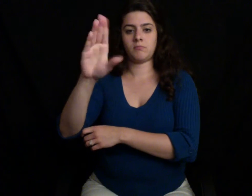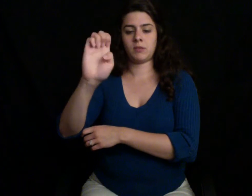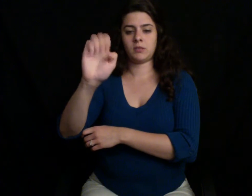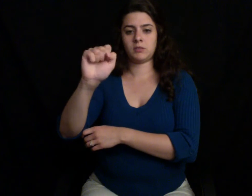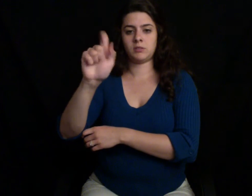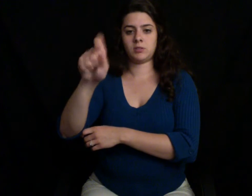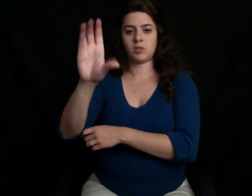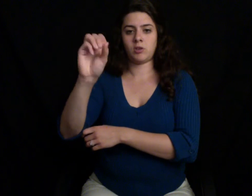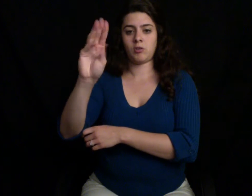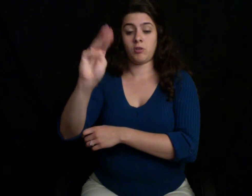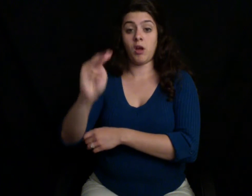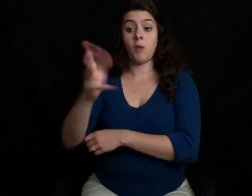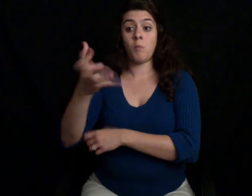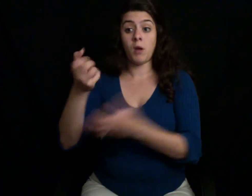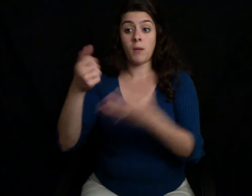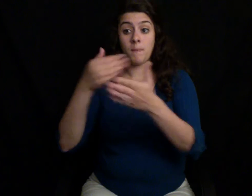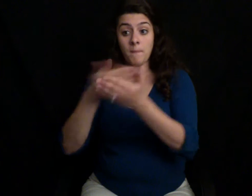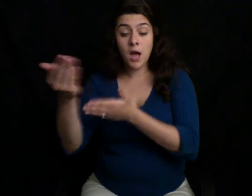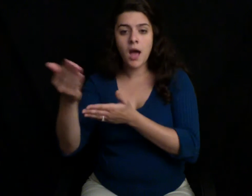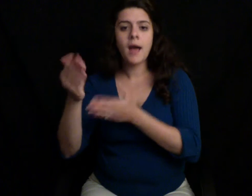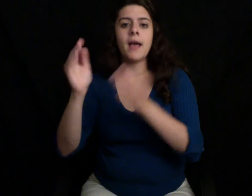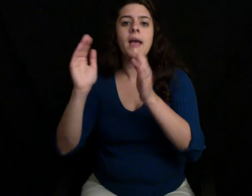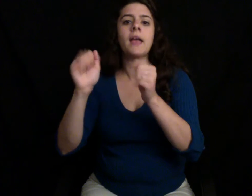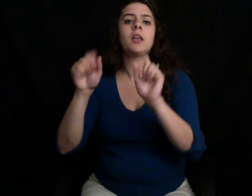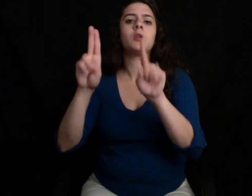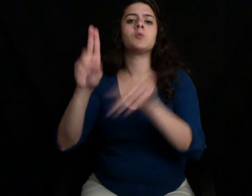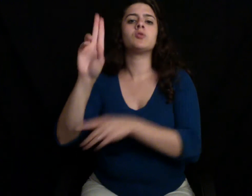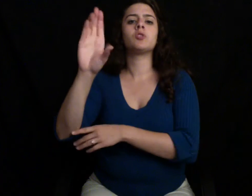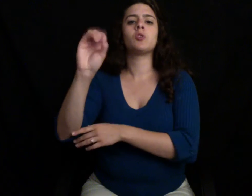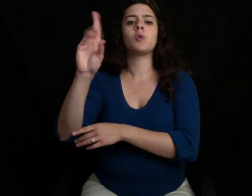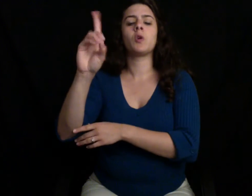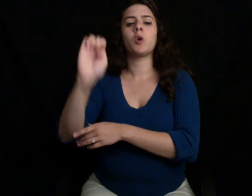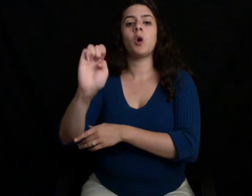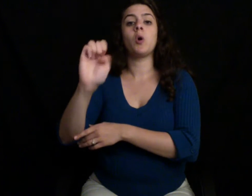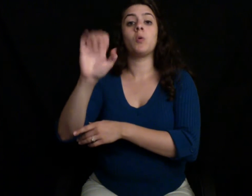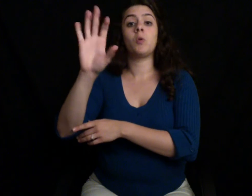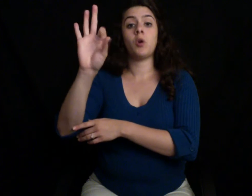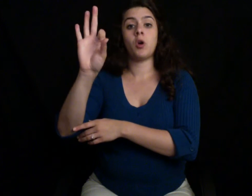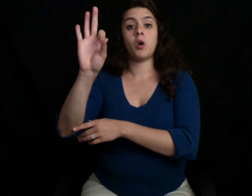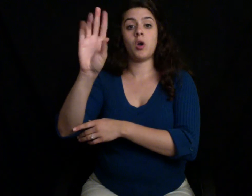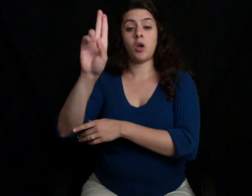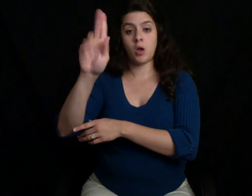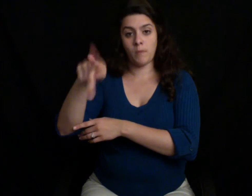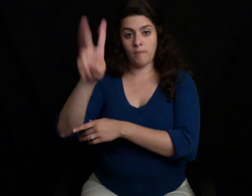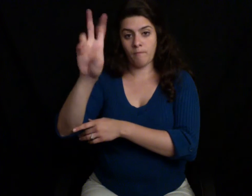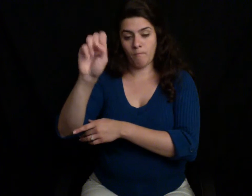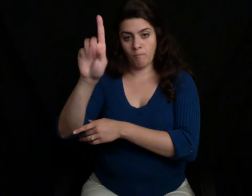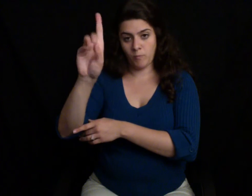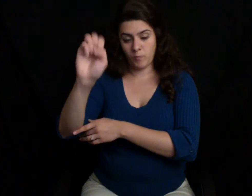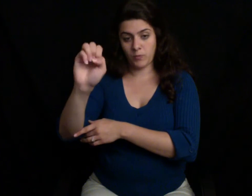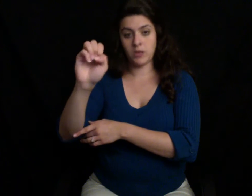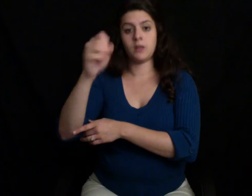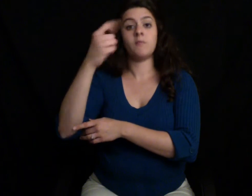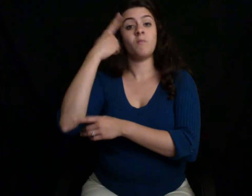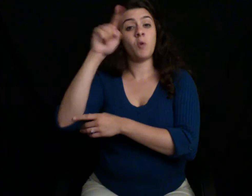UPVOTED to get 10% off. You'll be getting a great deal and you'll be supporting this podcast. That's squarespace.com, offer code